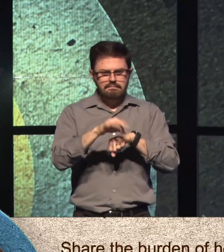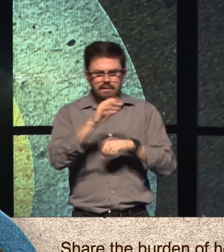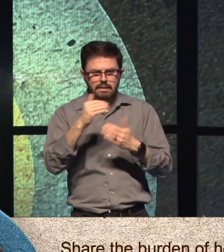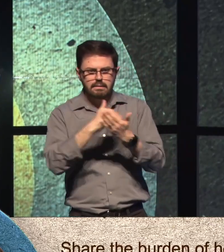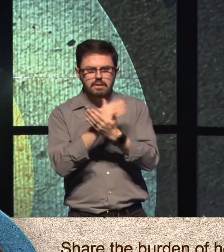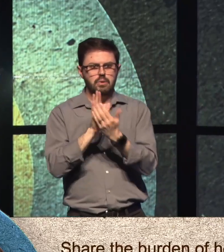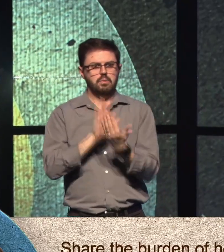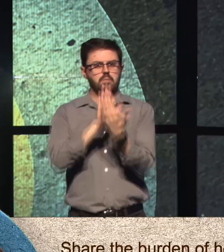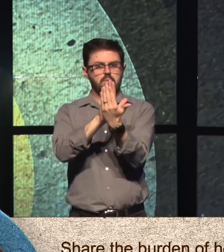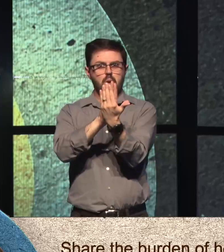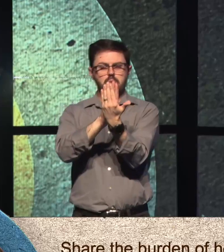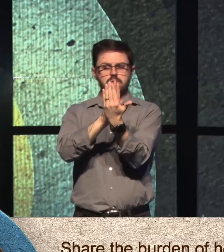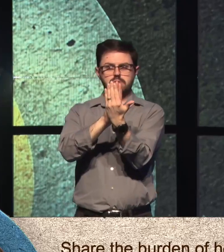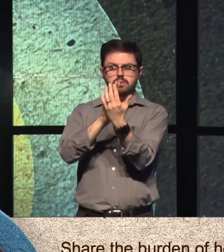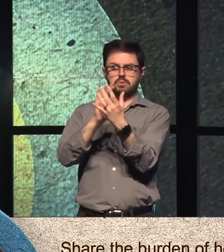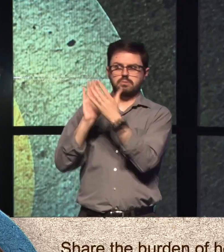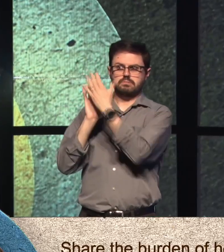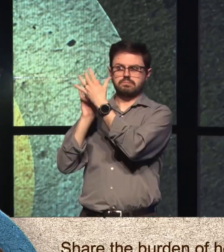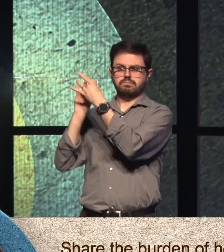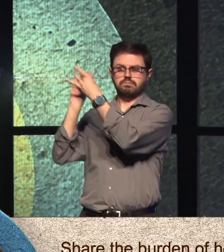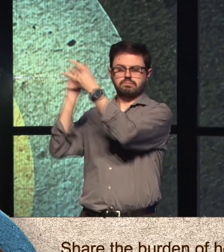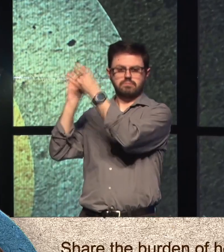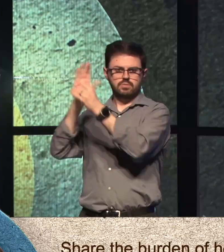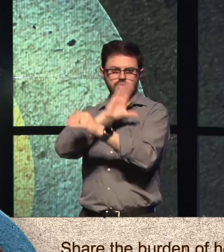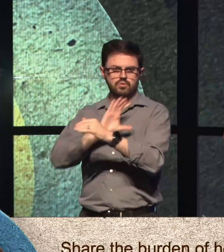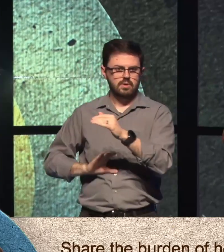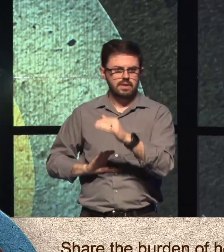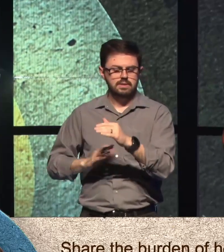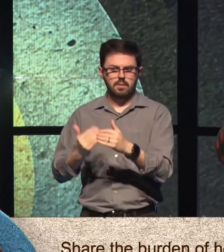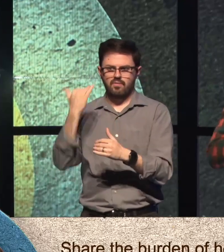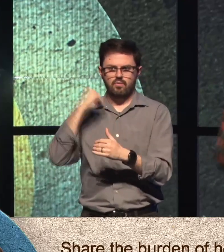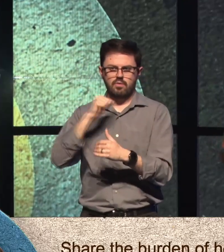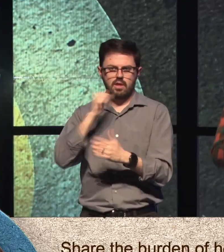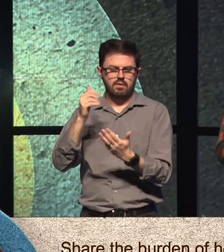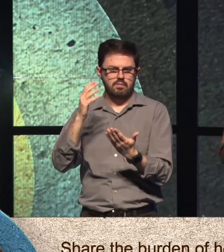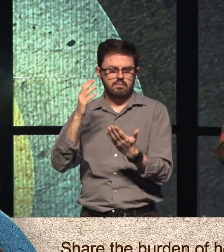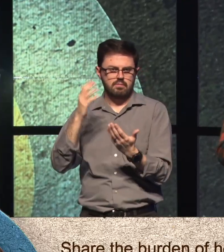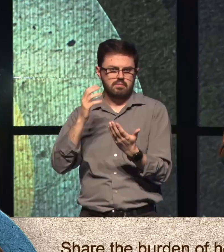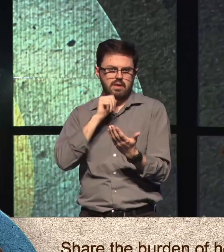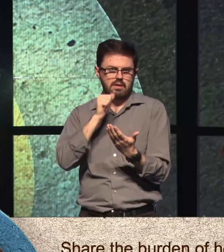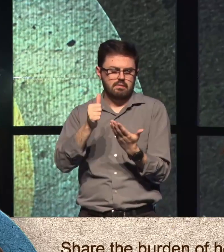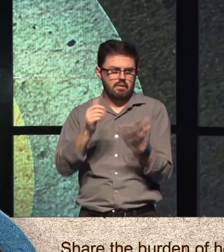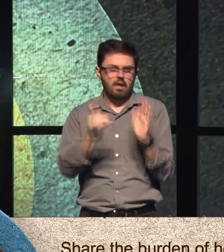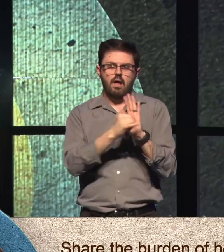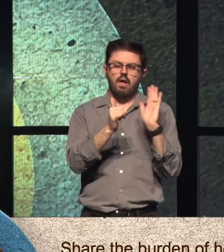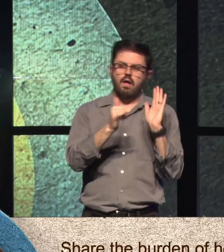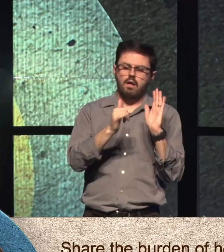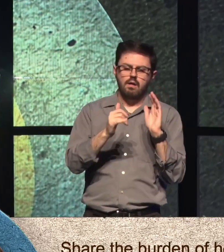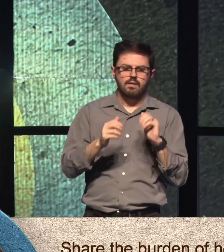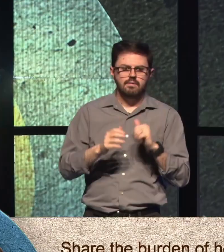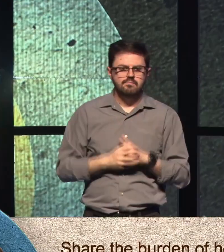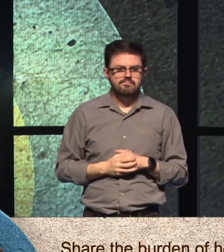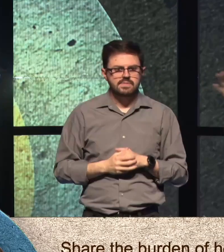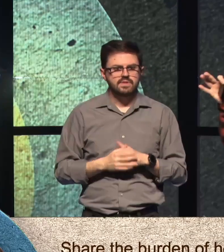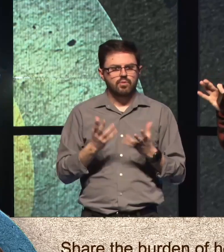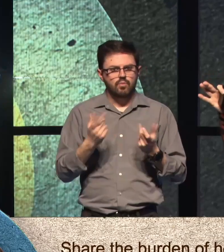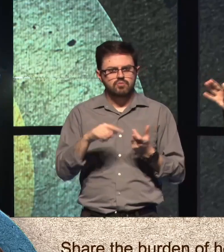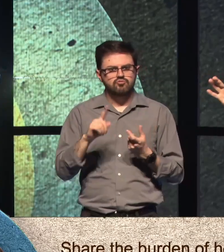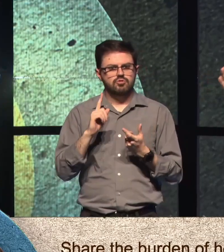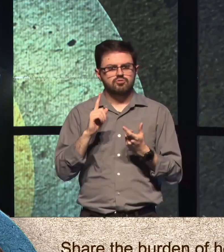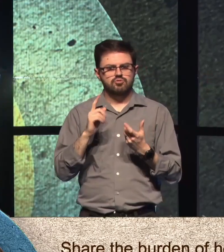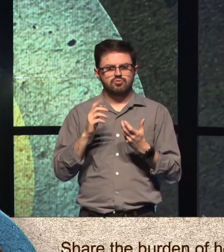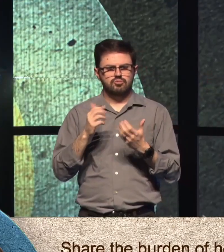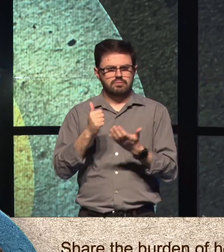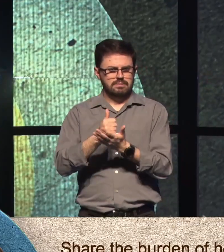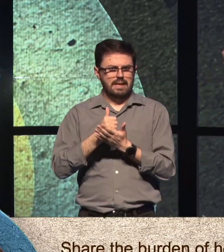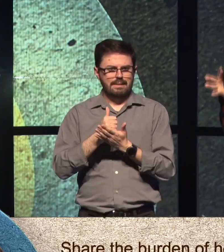possible. And so I want to encourage you to sense an invitation to make Spooky Palooza a success. There's some real simple